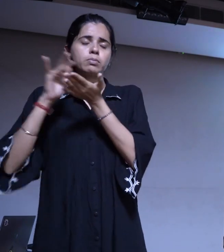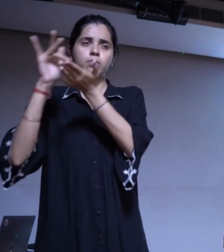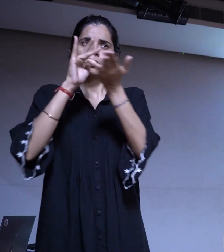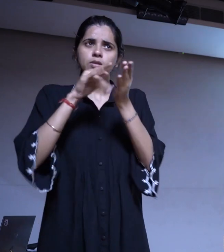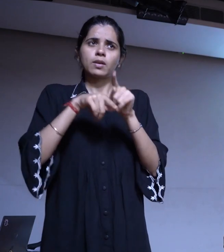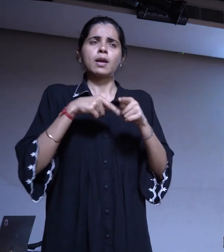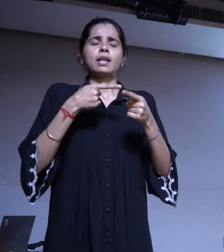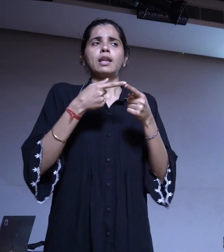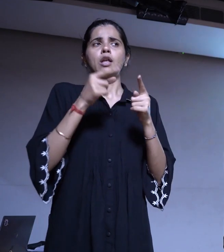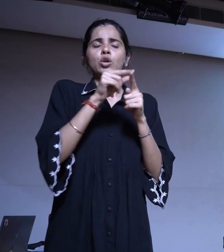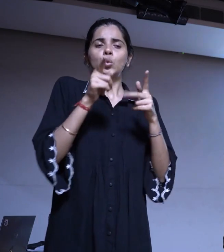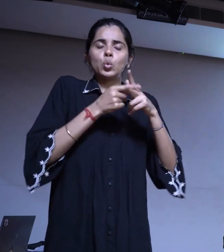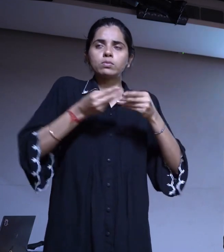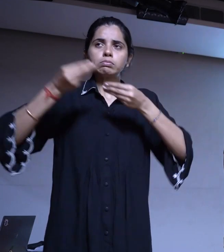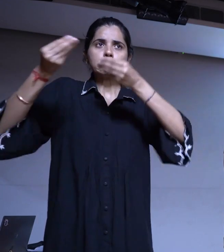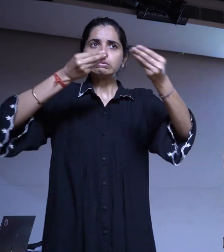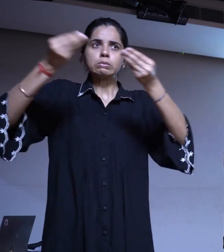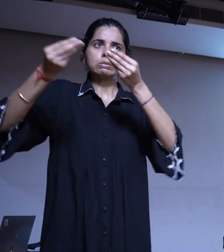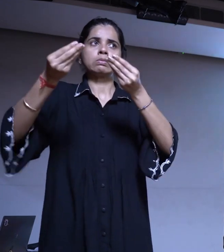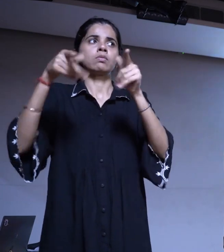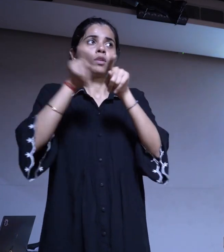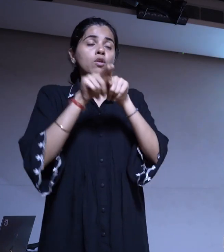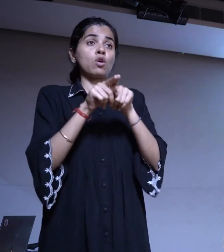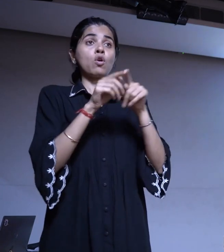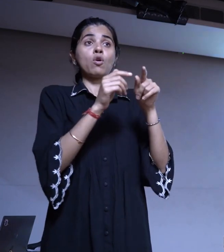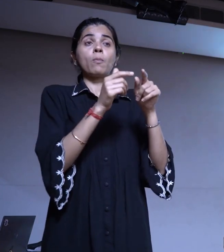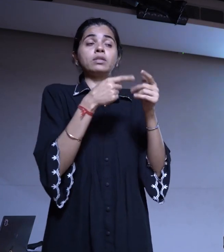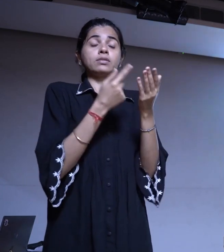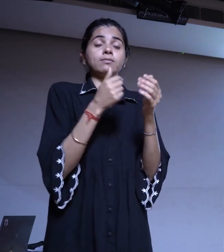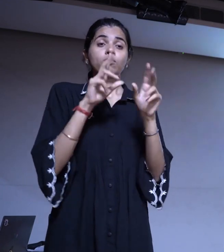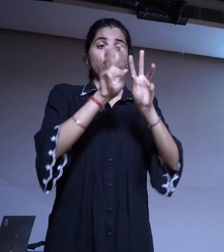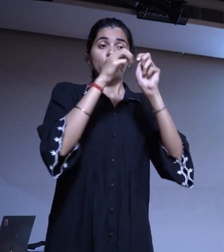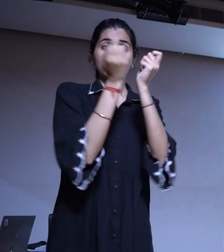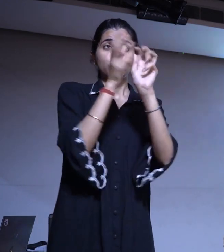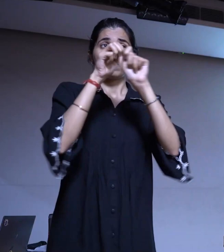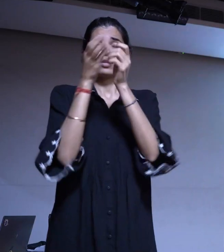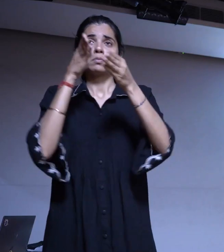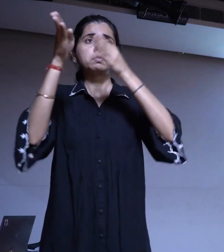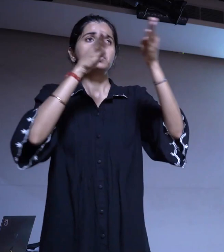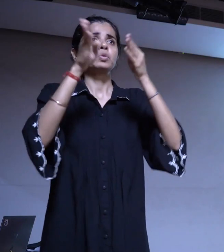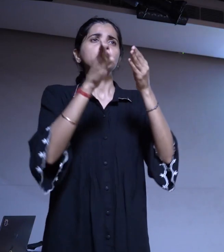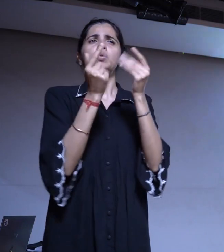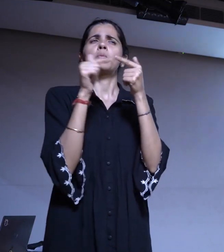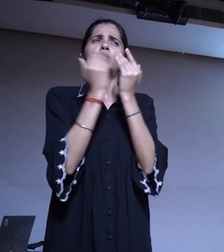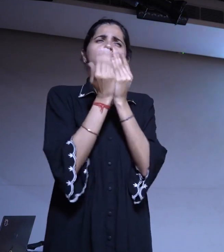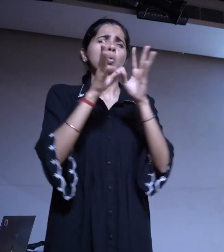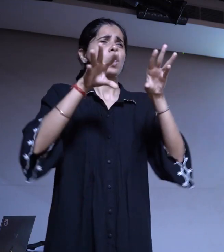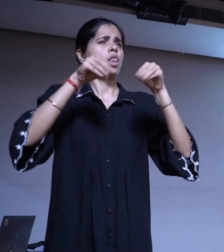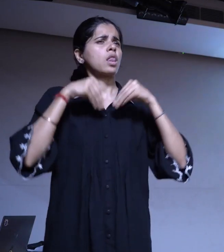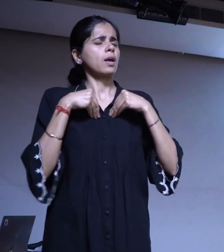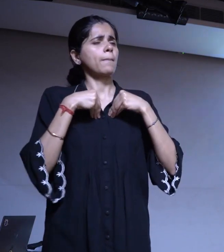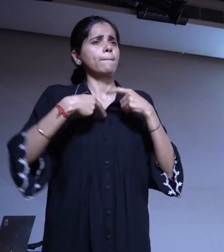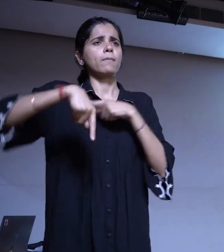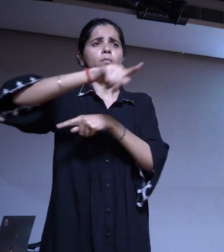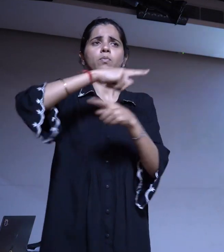implementing these uh tools and then following up with a workshop for the school most schools have actually adopted to